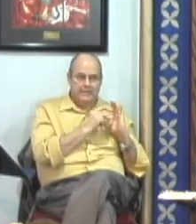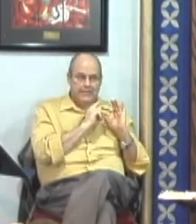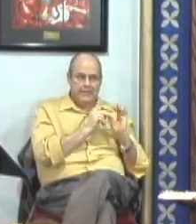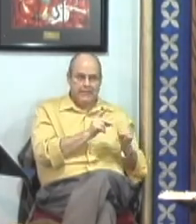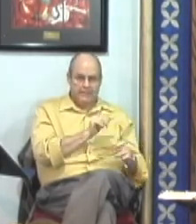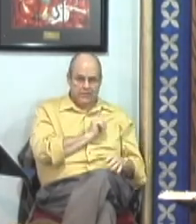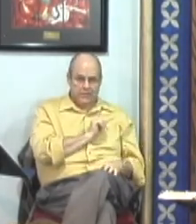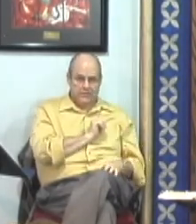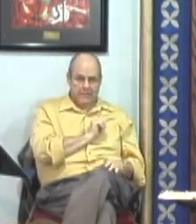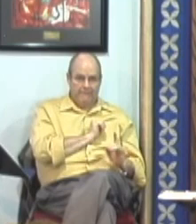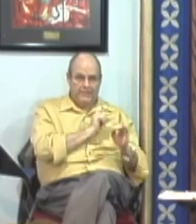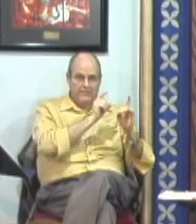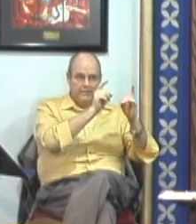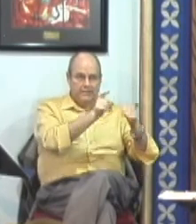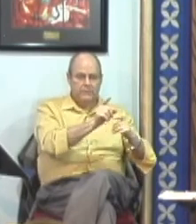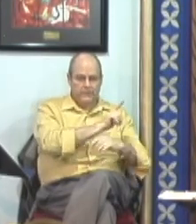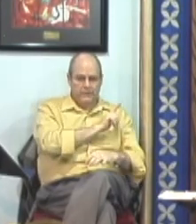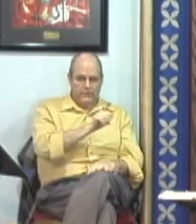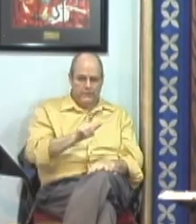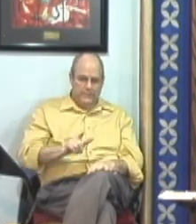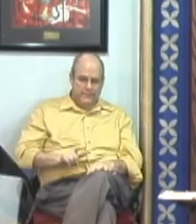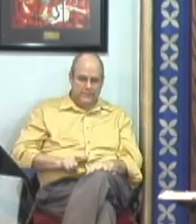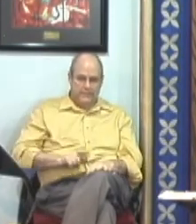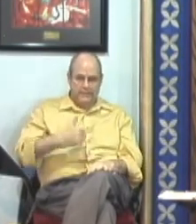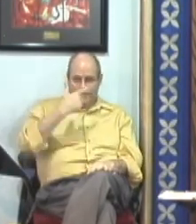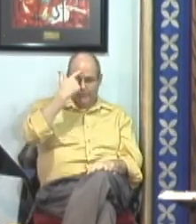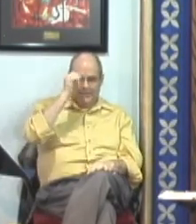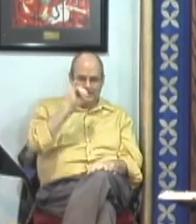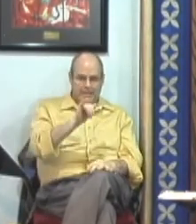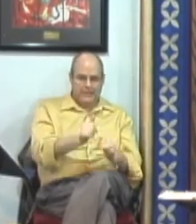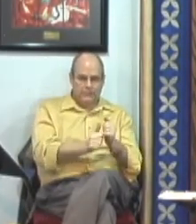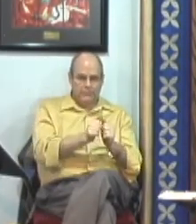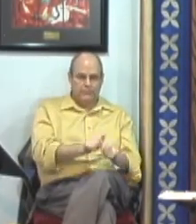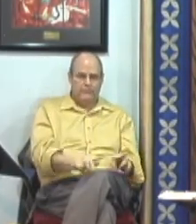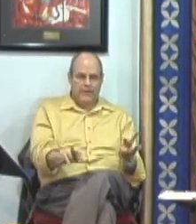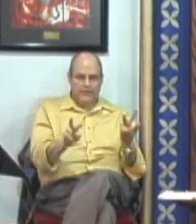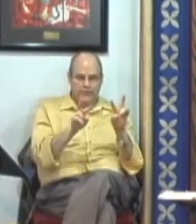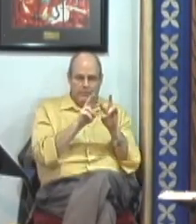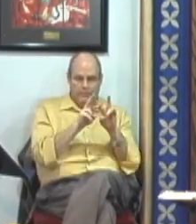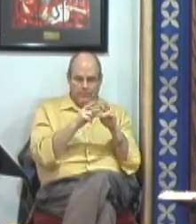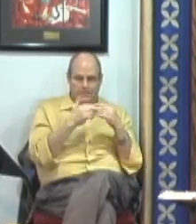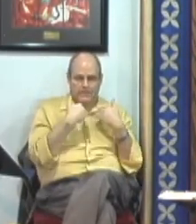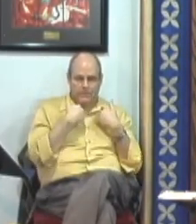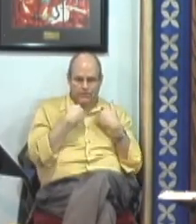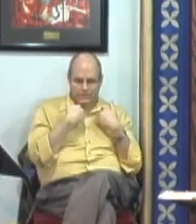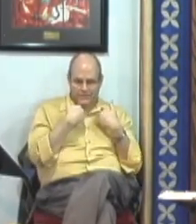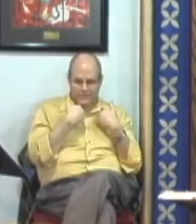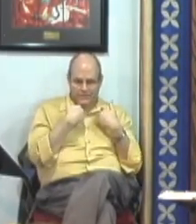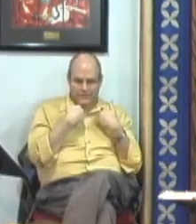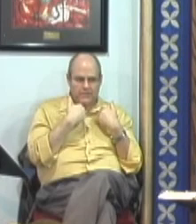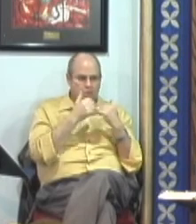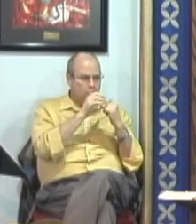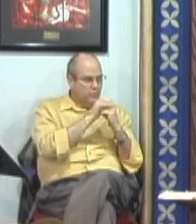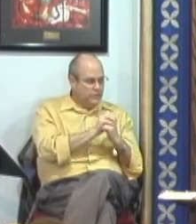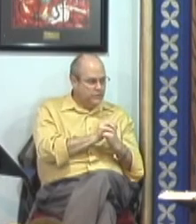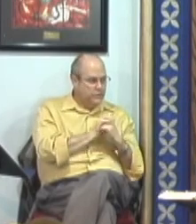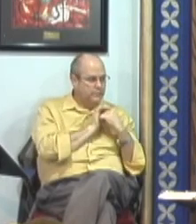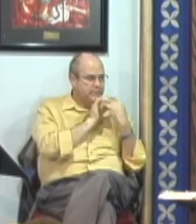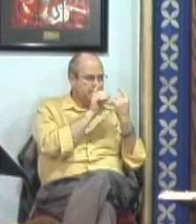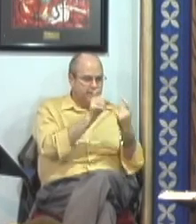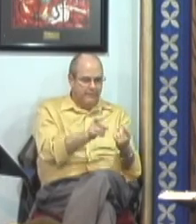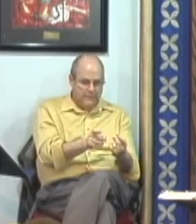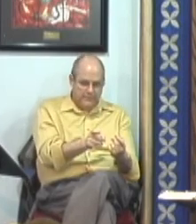giving yourself to the Lord because that's your most valuable possession, right? Because worship is